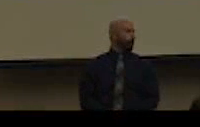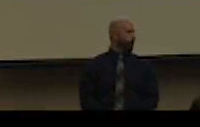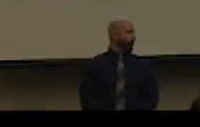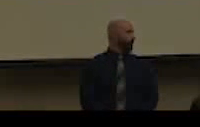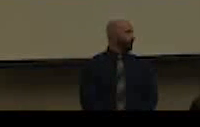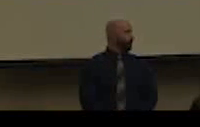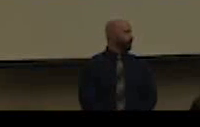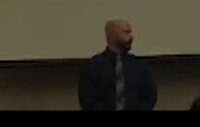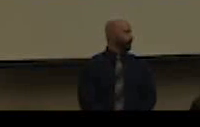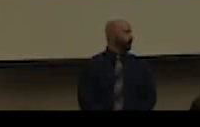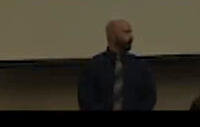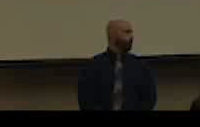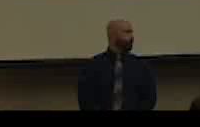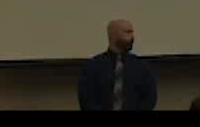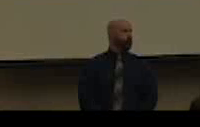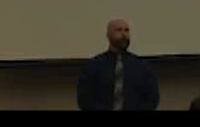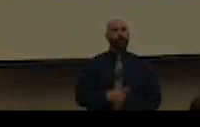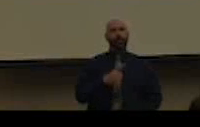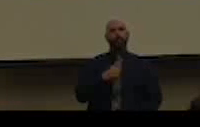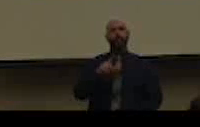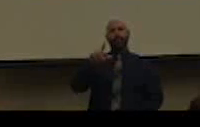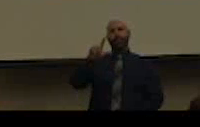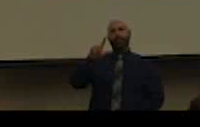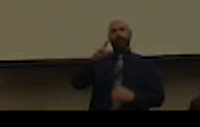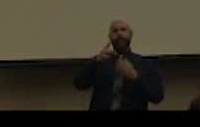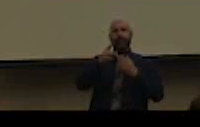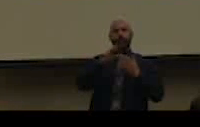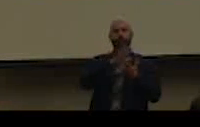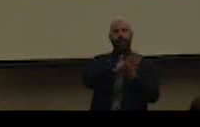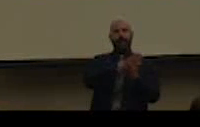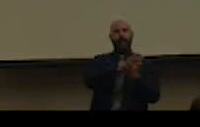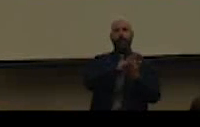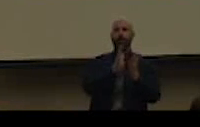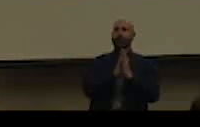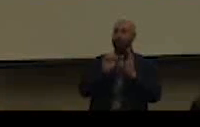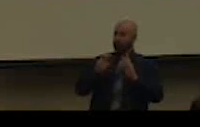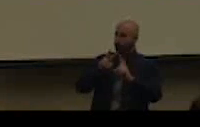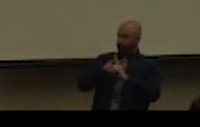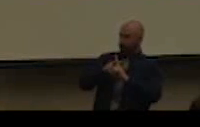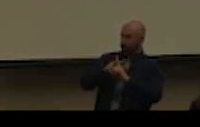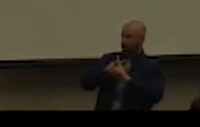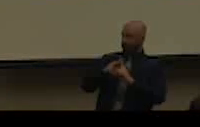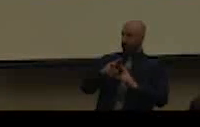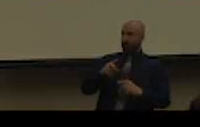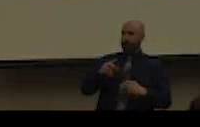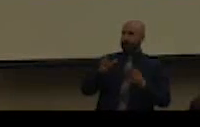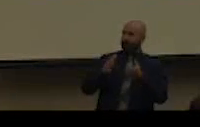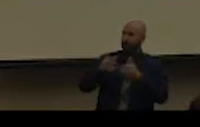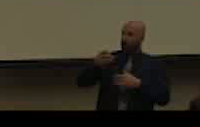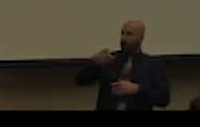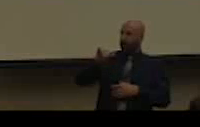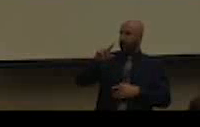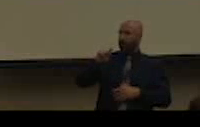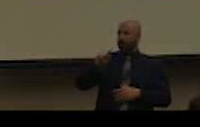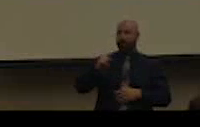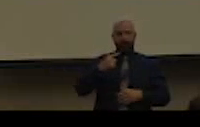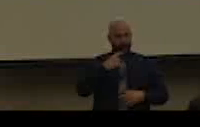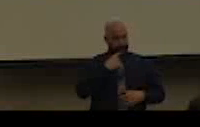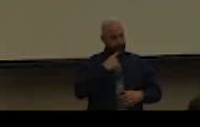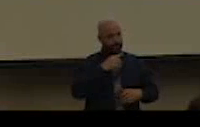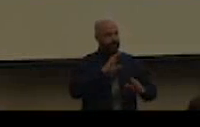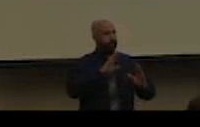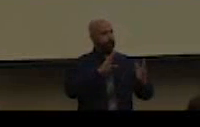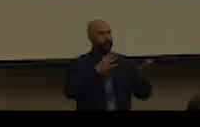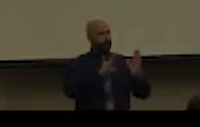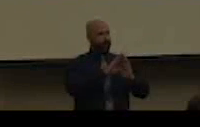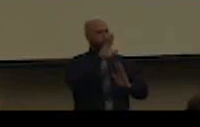But they said, should we apply for this? Because it's a small pilot. And I said it was developed by Harvard University. What's your downside?